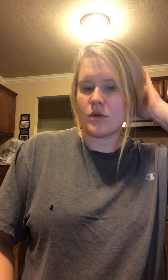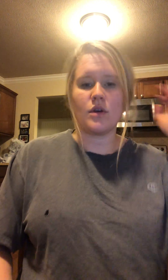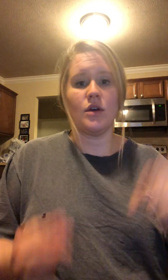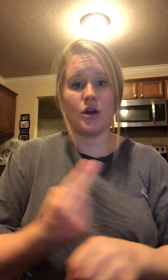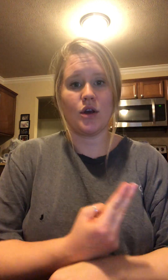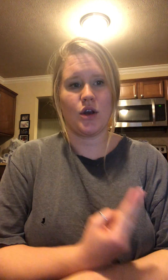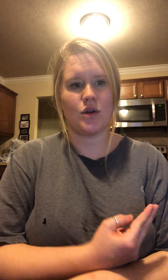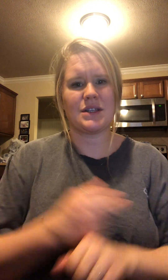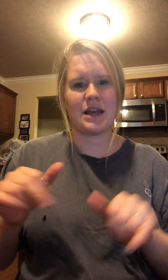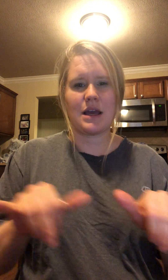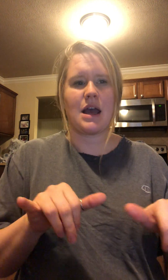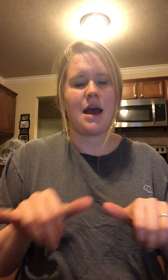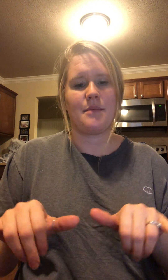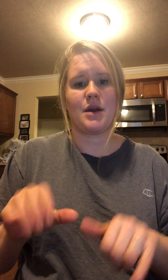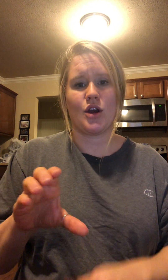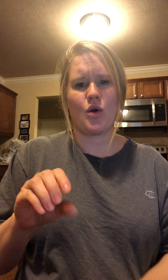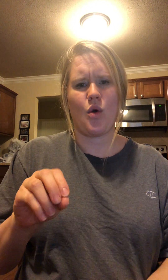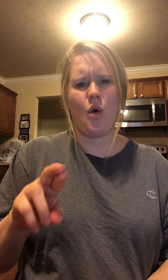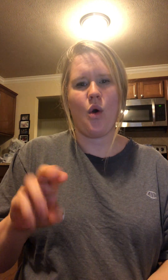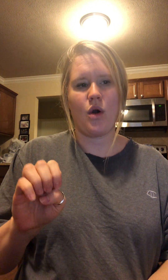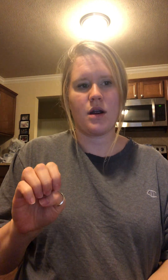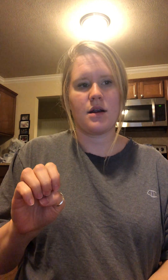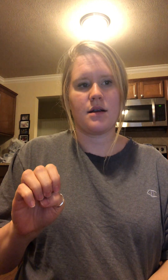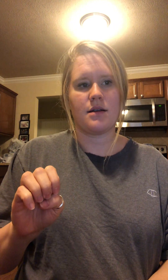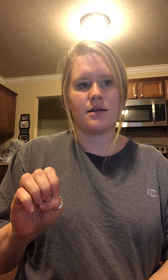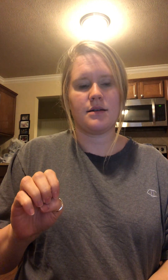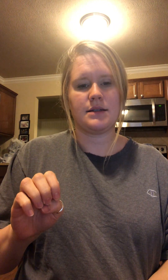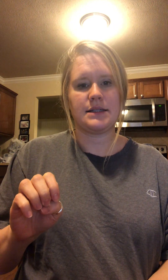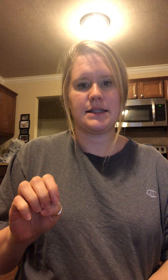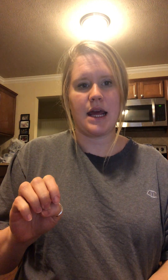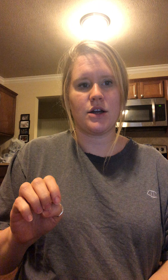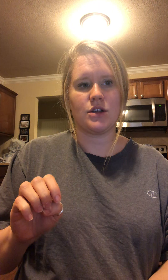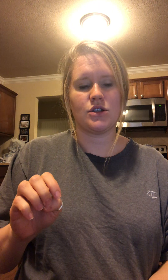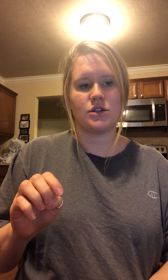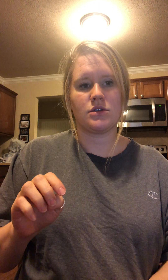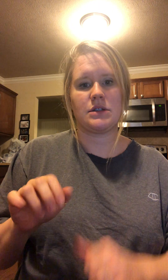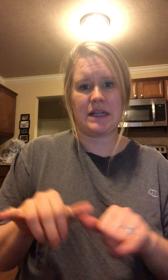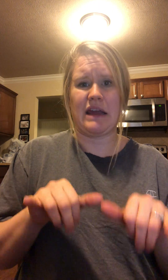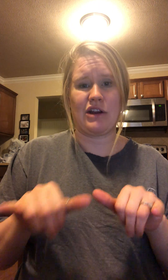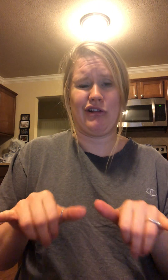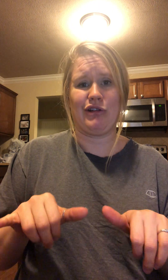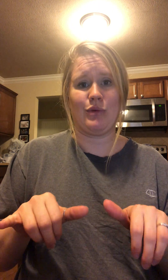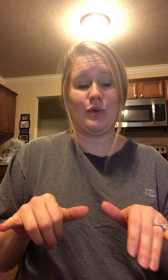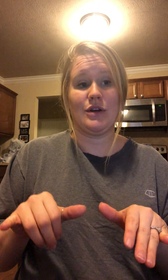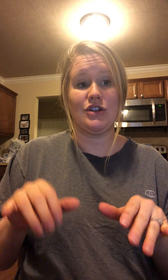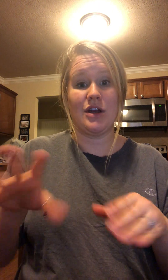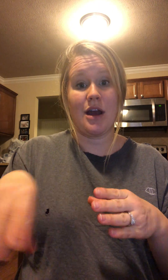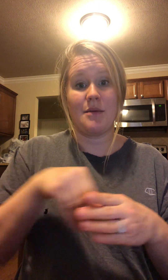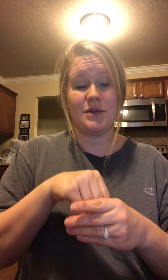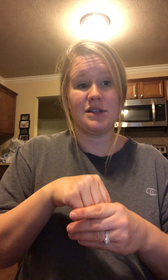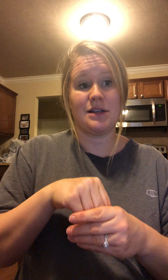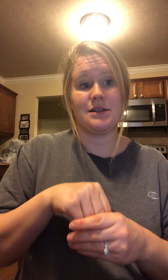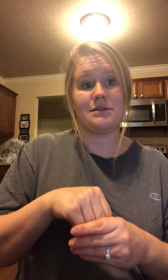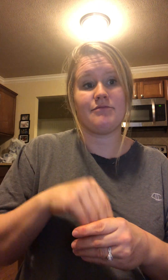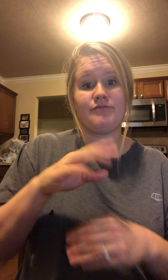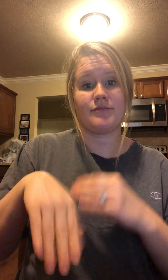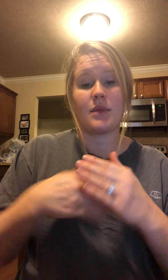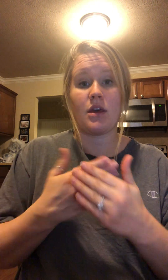Common Core Standards, which encompasses everything that a kindergartner needs to know about math to go on